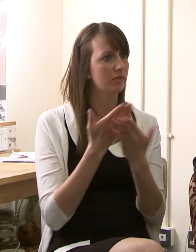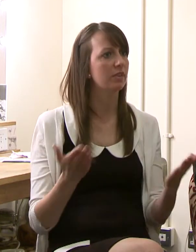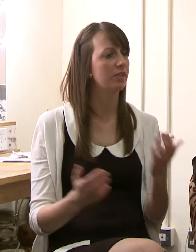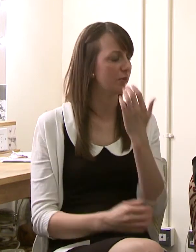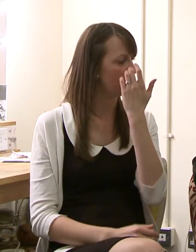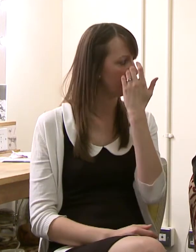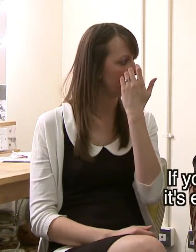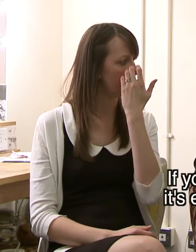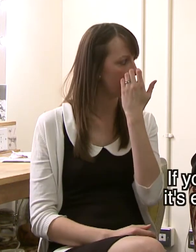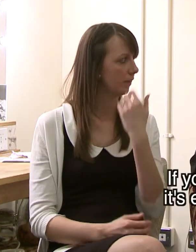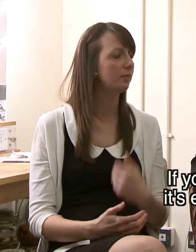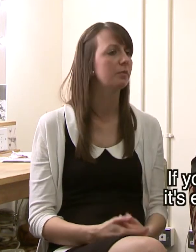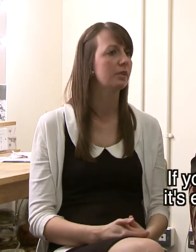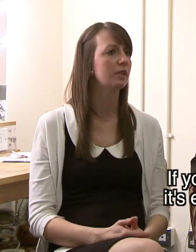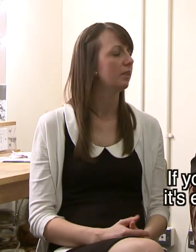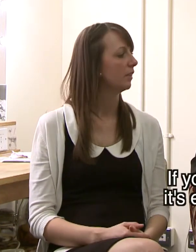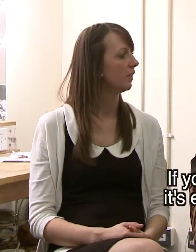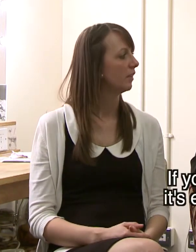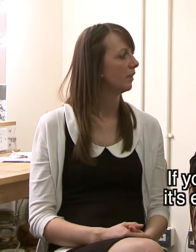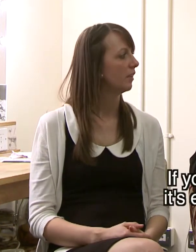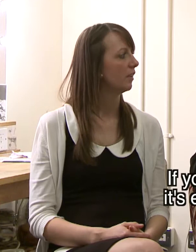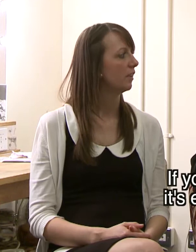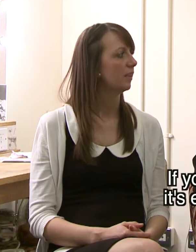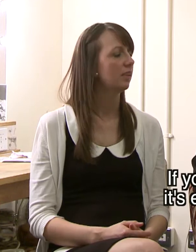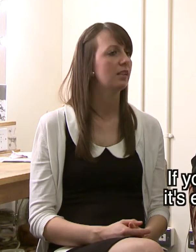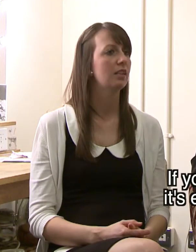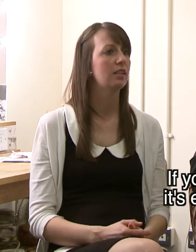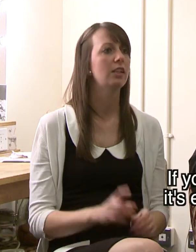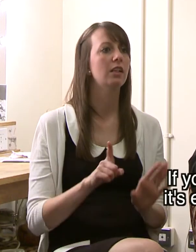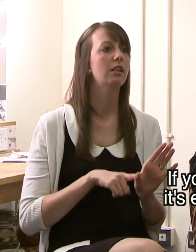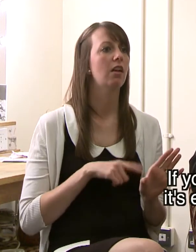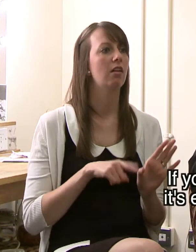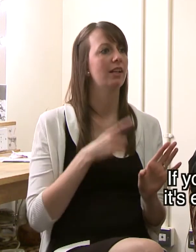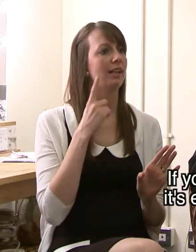Respect. If you're very young, it's easy to the mother.